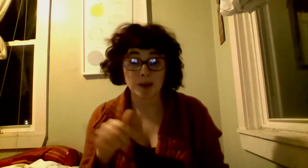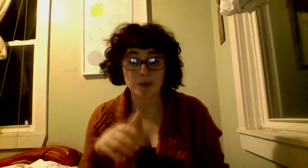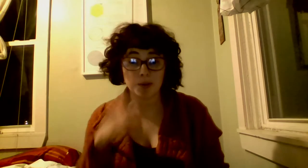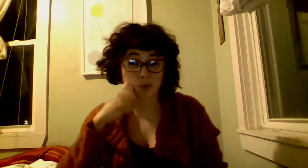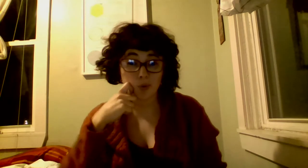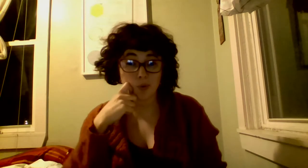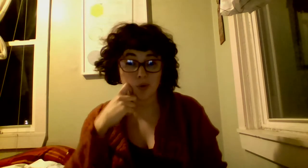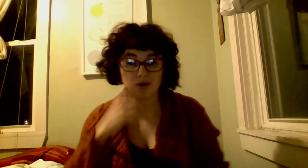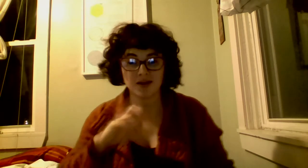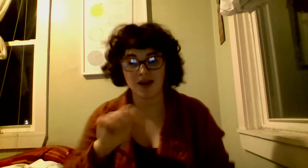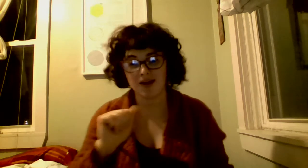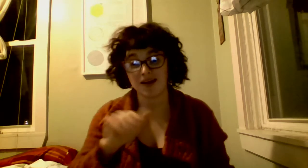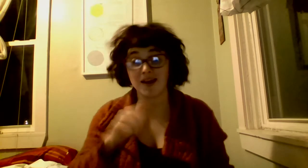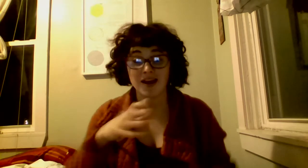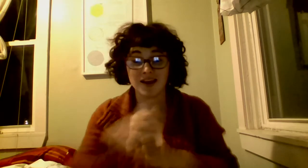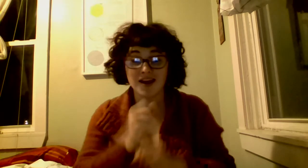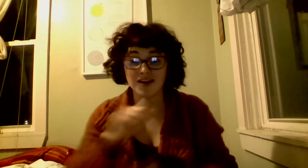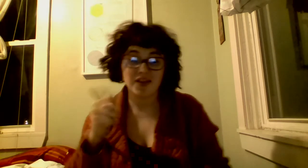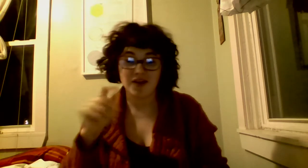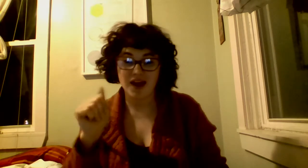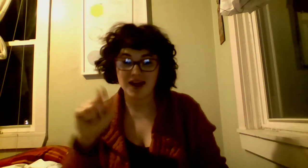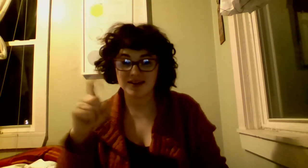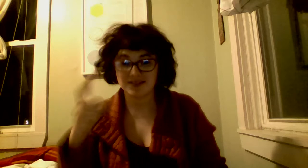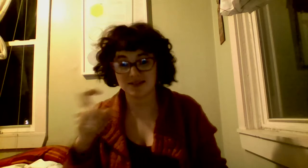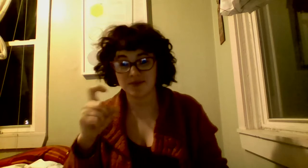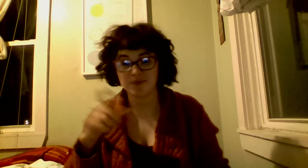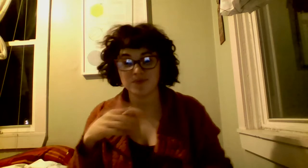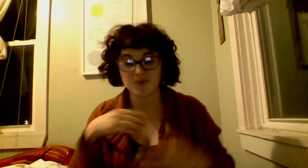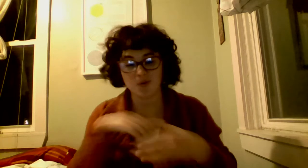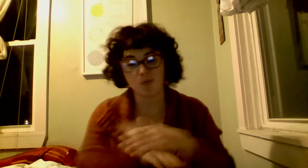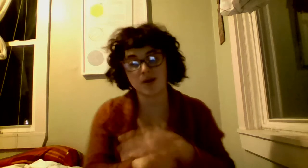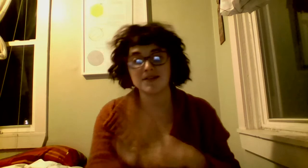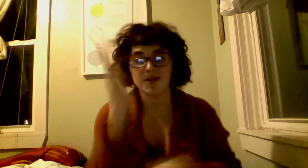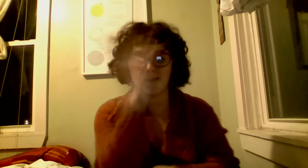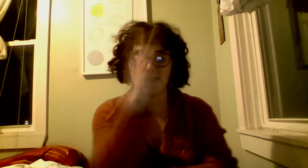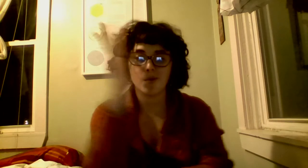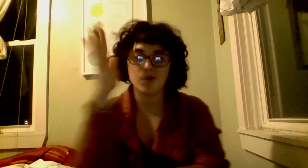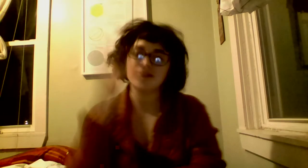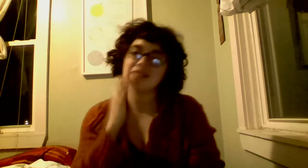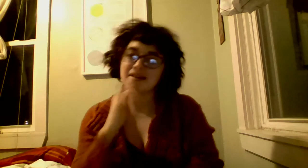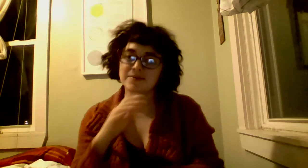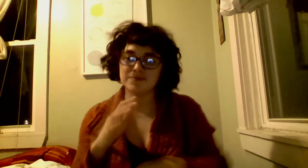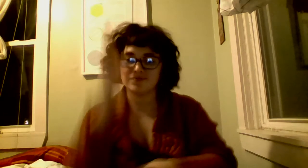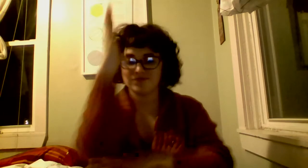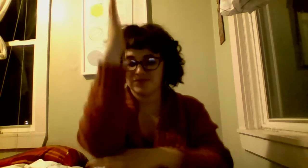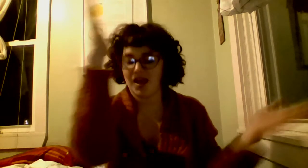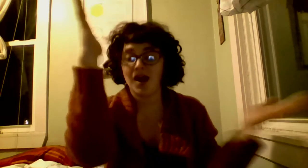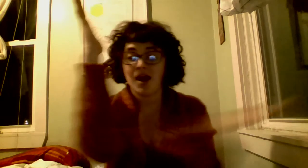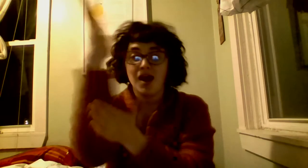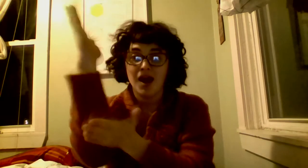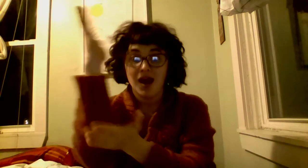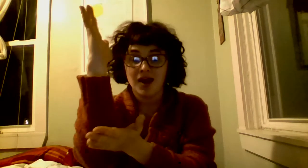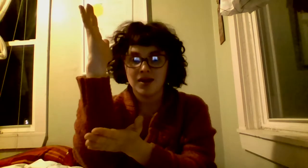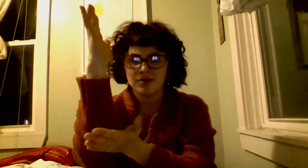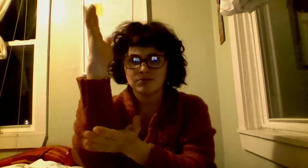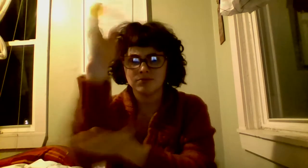place, and started chopping. Oh! He had no sooner struck the first blow than out of the woods again comes this great big huge troll